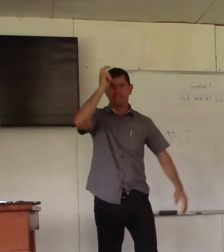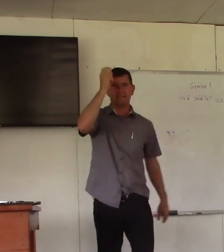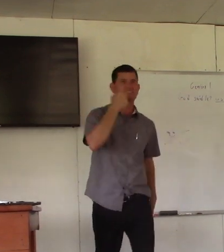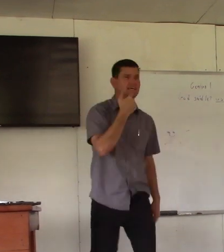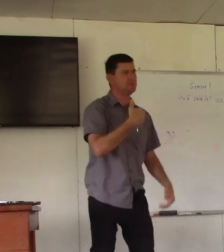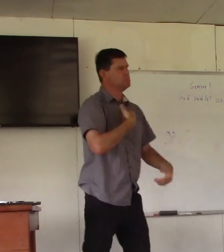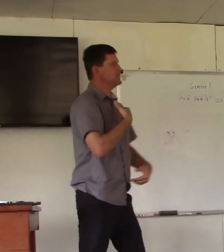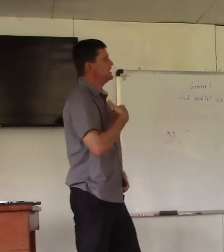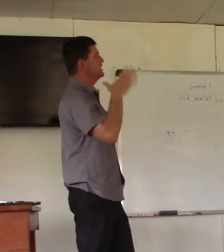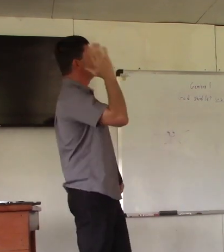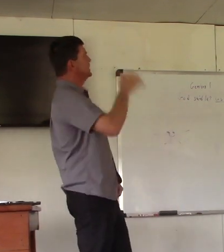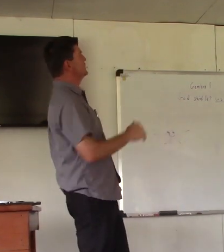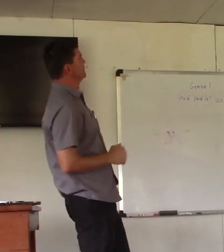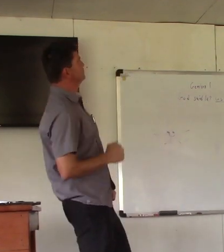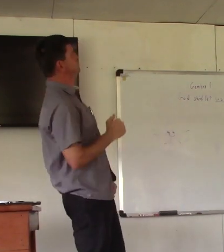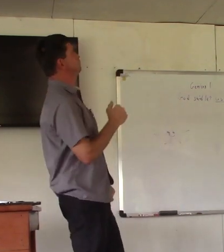Satan said, me will.